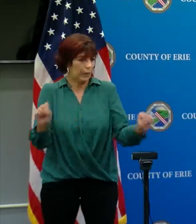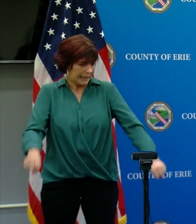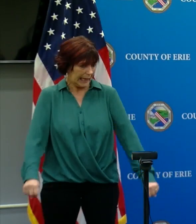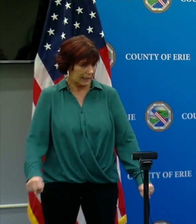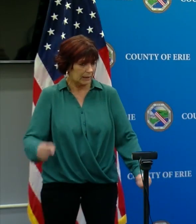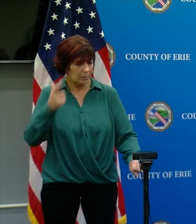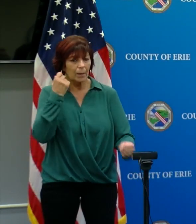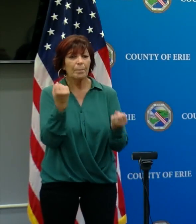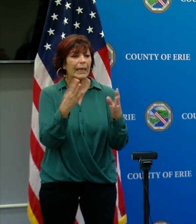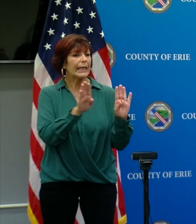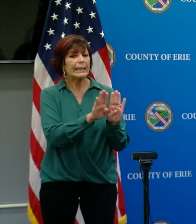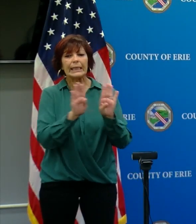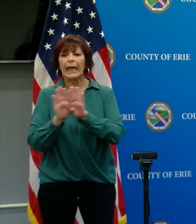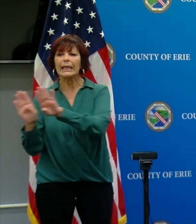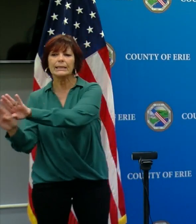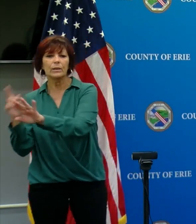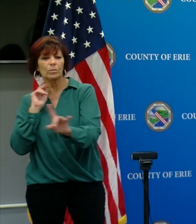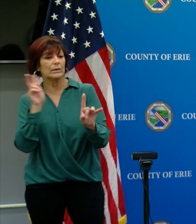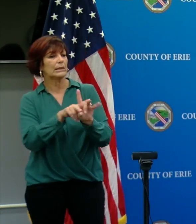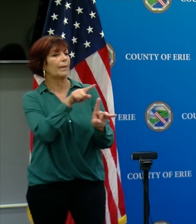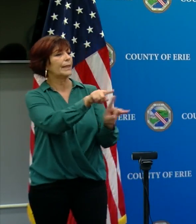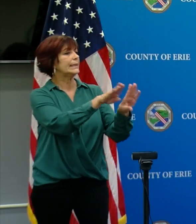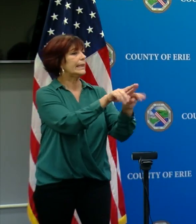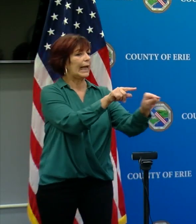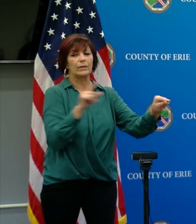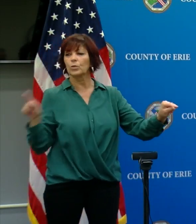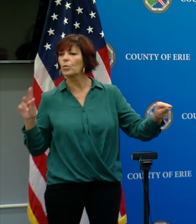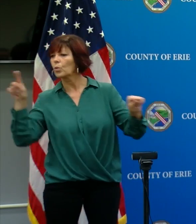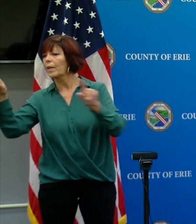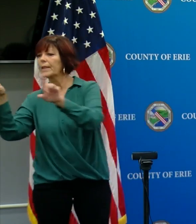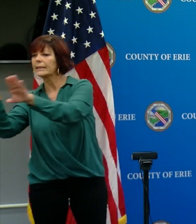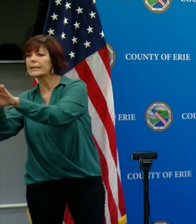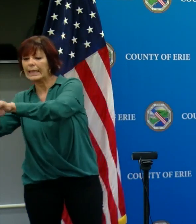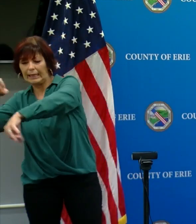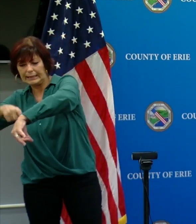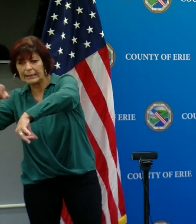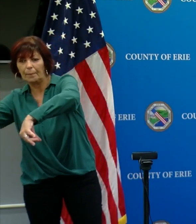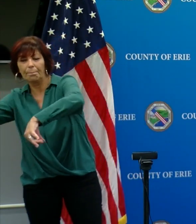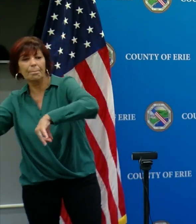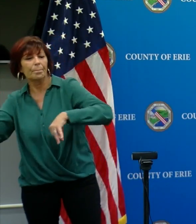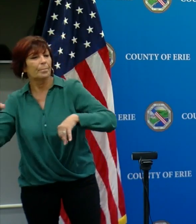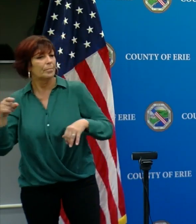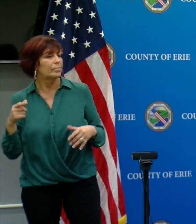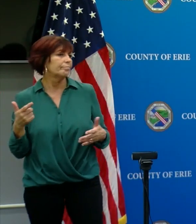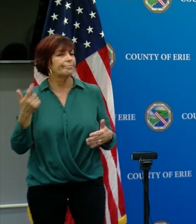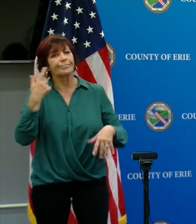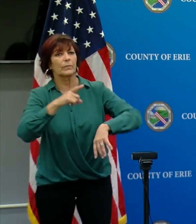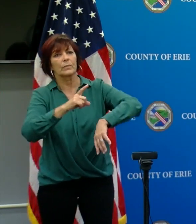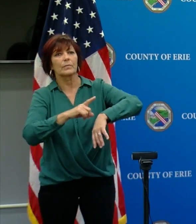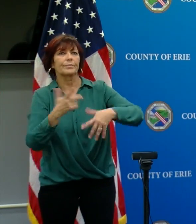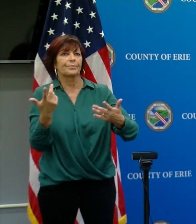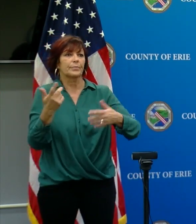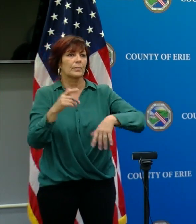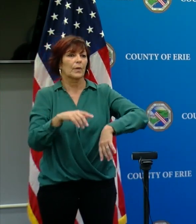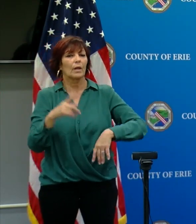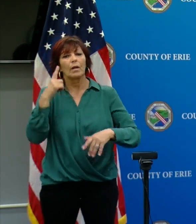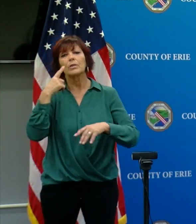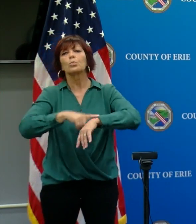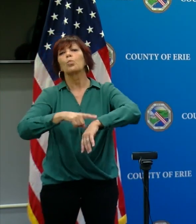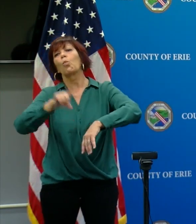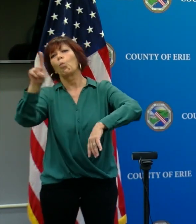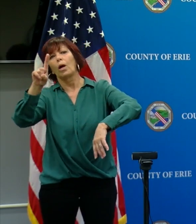there's multiple gates. You would be assigned a gate. You would be assigned that you have to come into that gate at, let's use a 1 o'clock game on Sunday as an